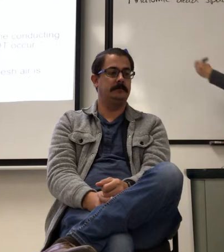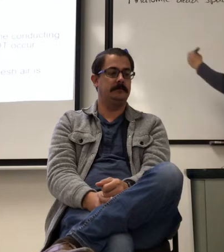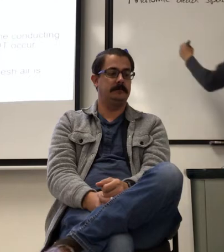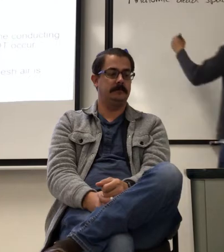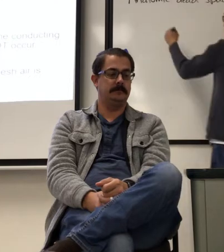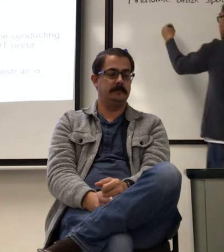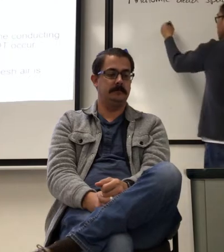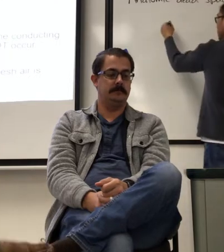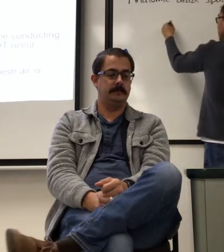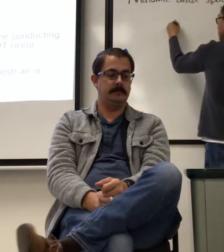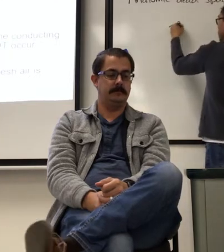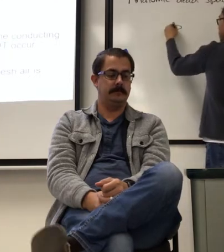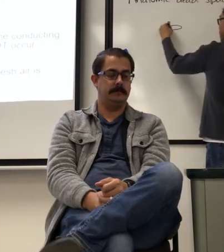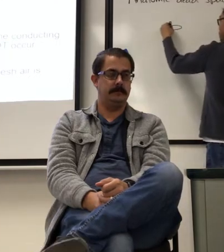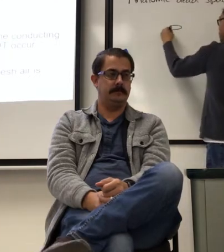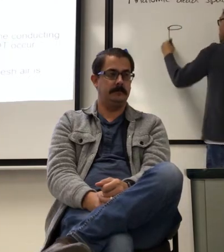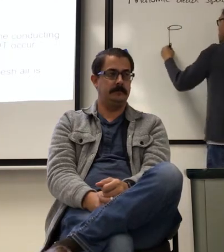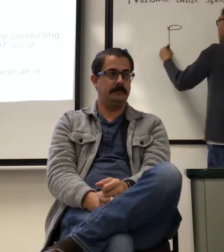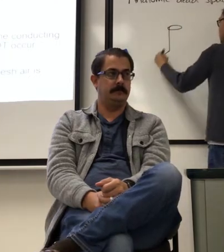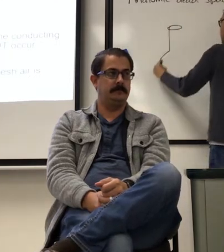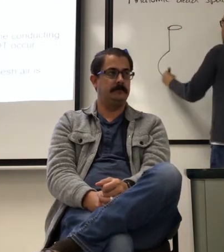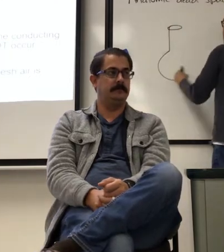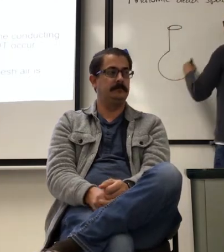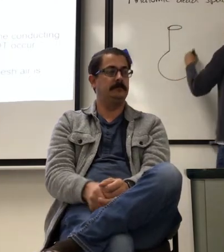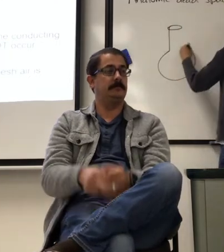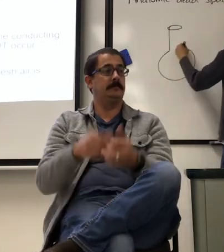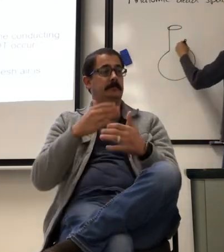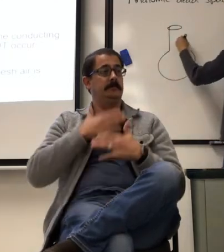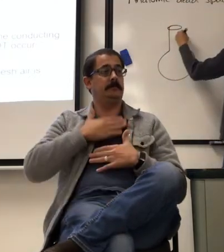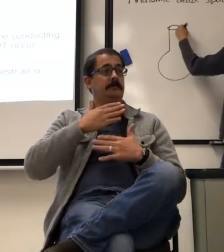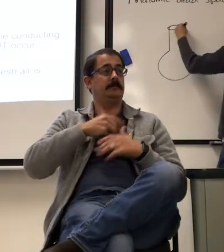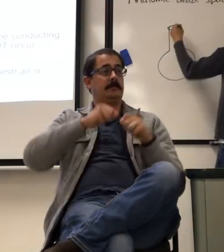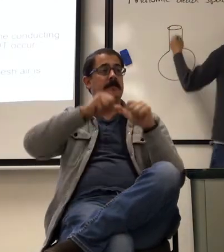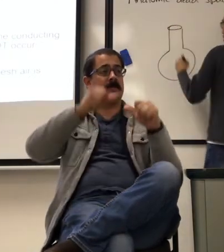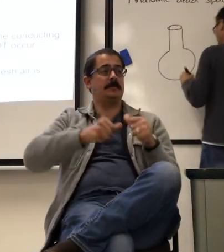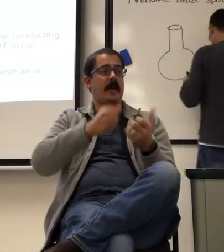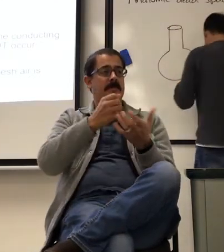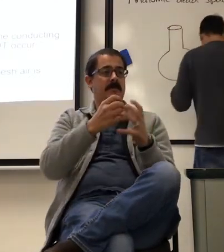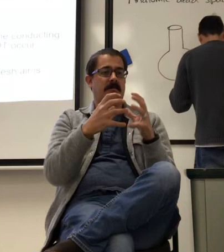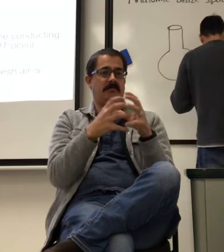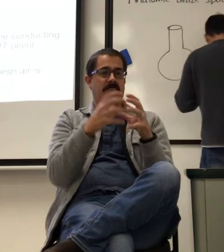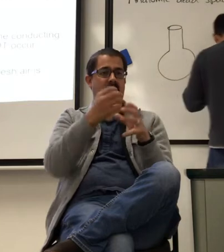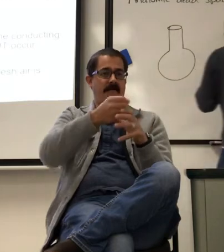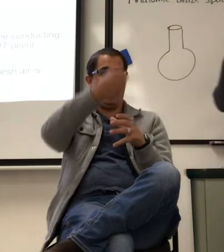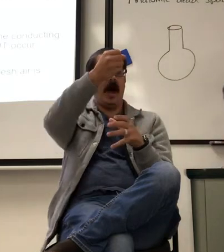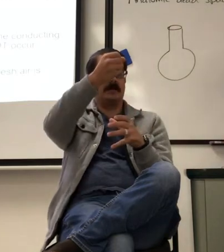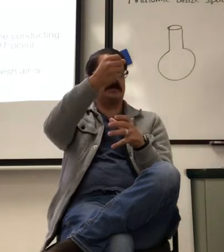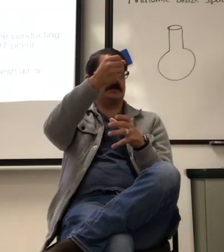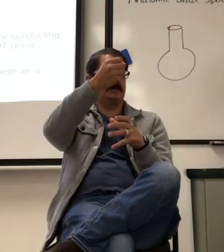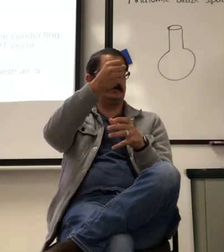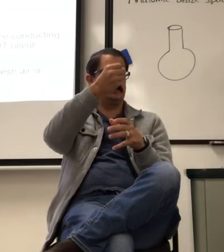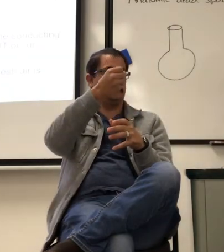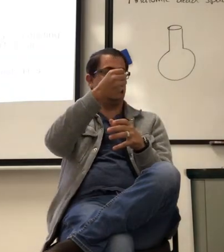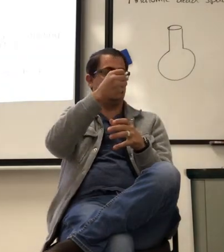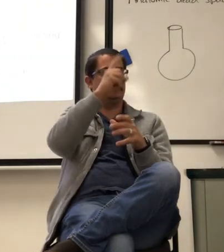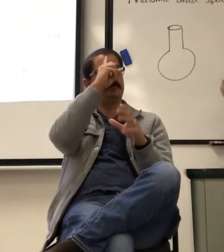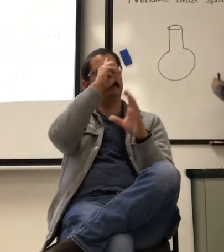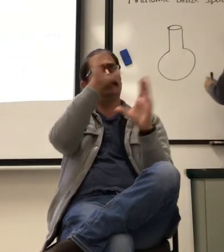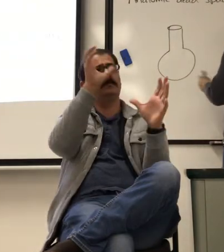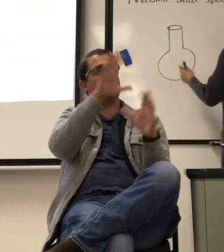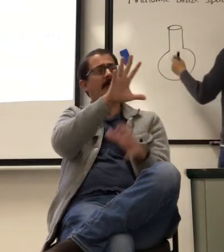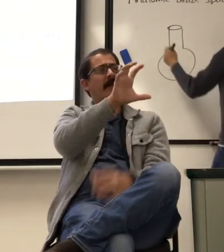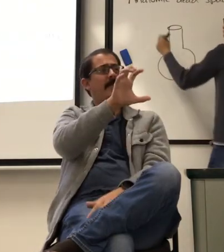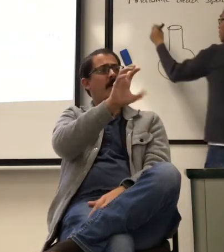So if we symbolize the respiratory system as this flask again, and picture in your mind, let's say